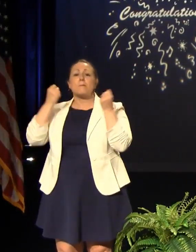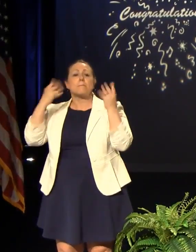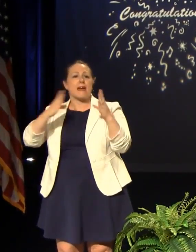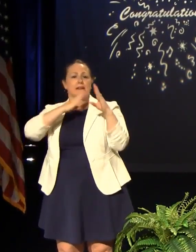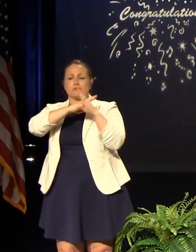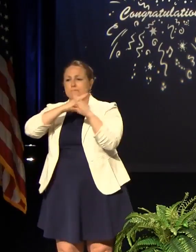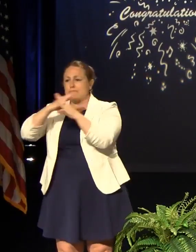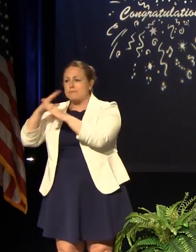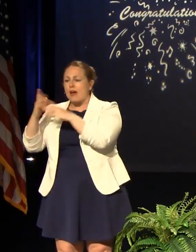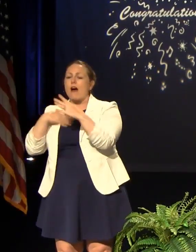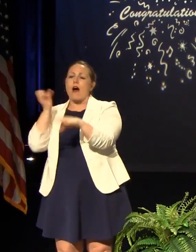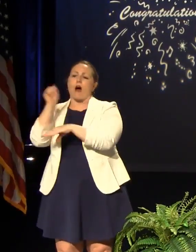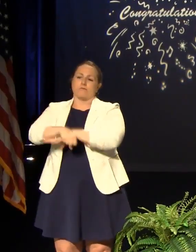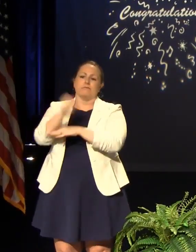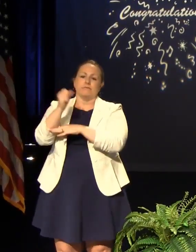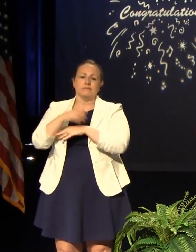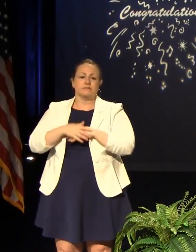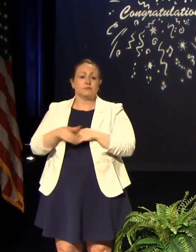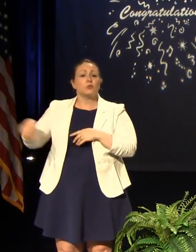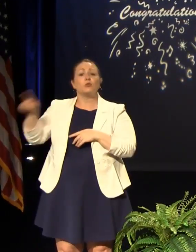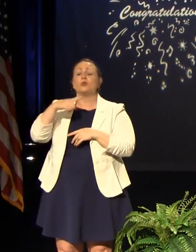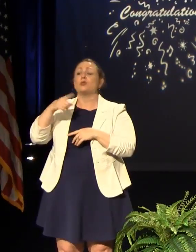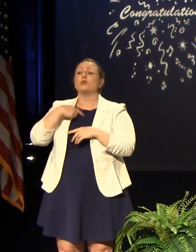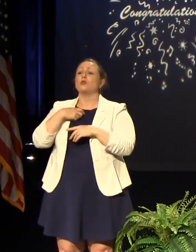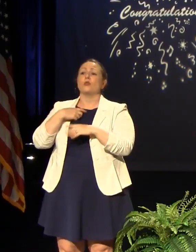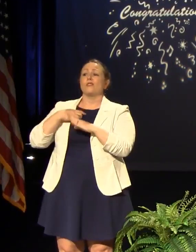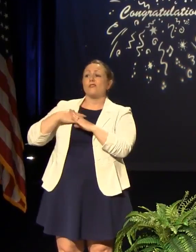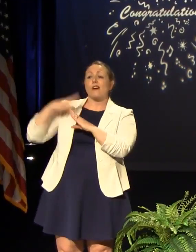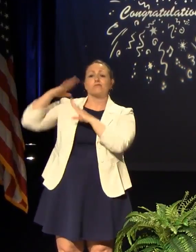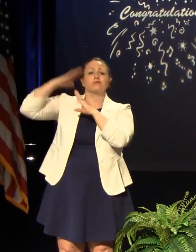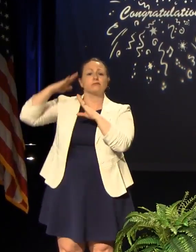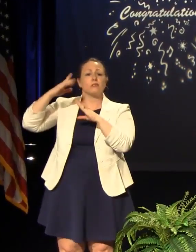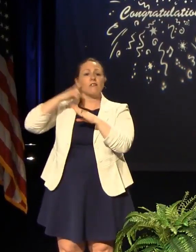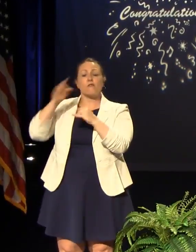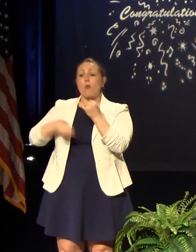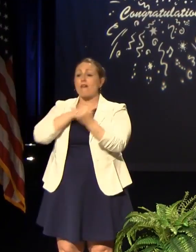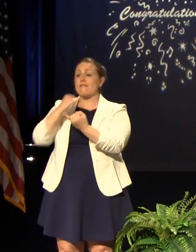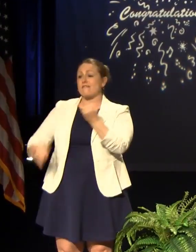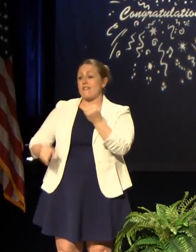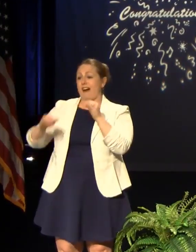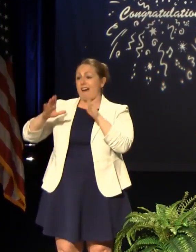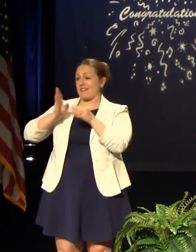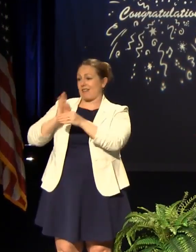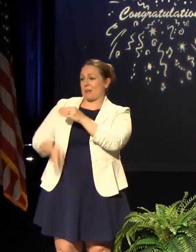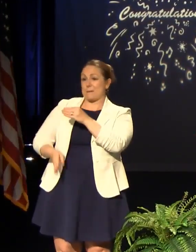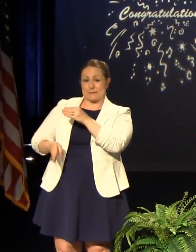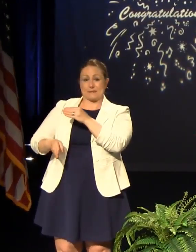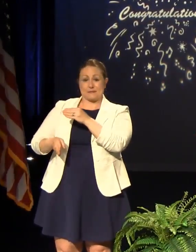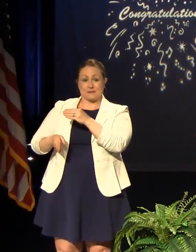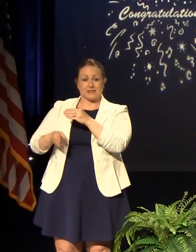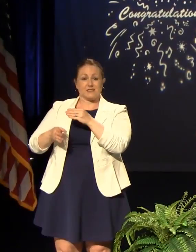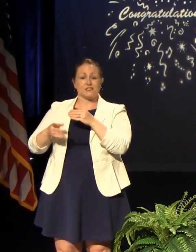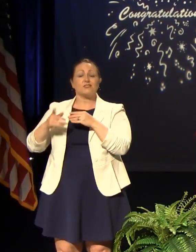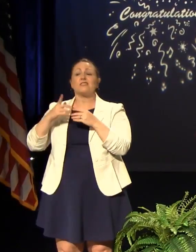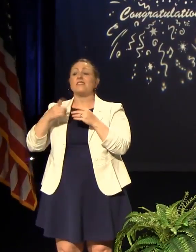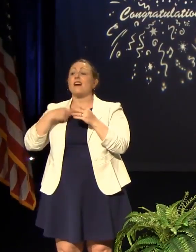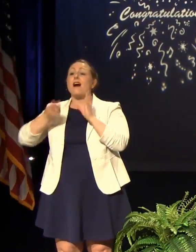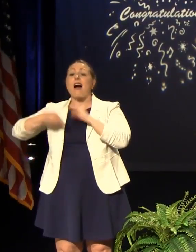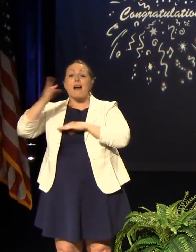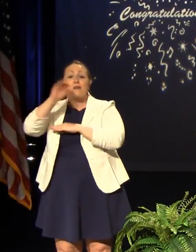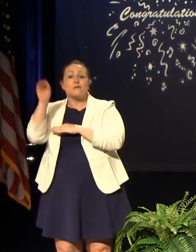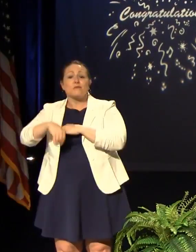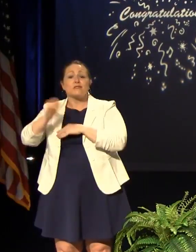This year's class has beaten records for final completion. A higher percentage of seniors actually earned their